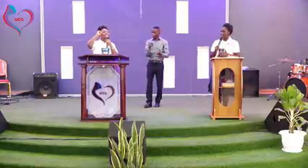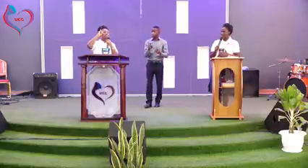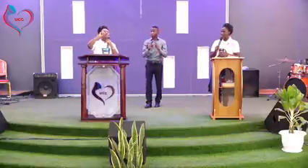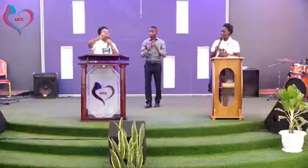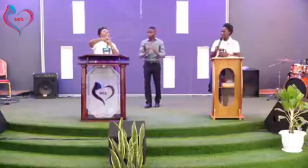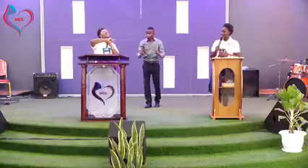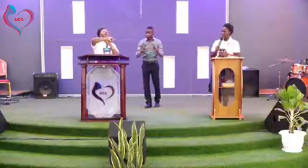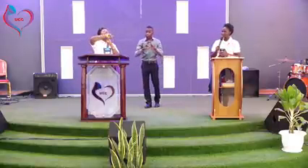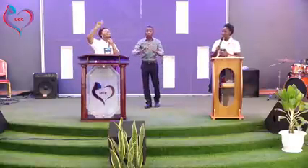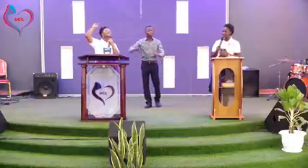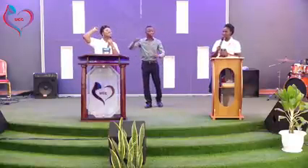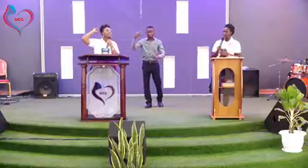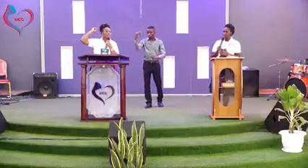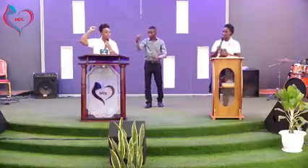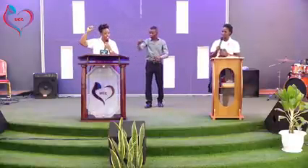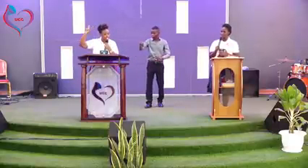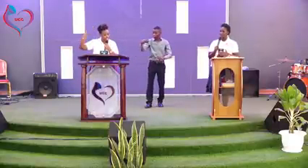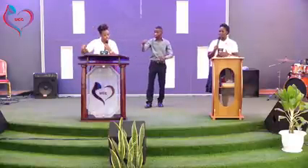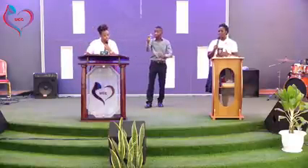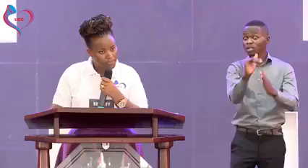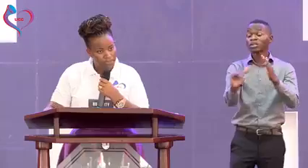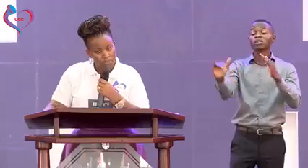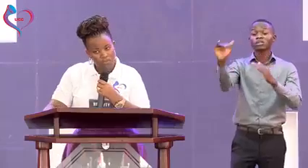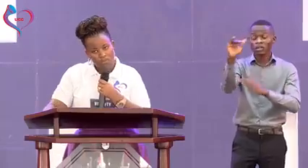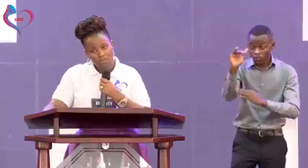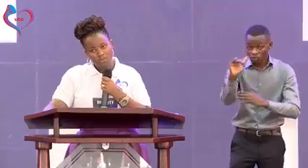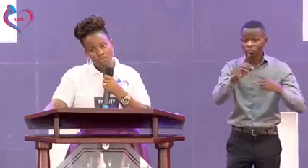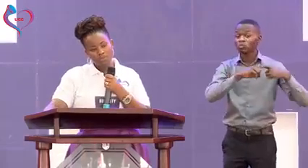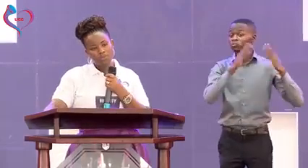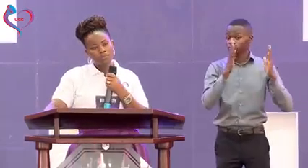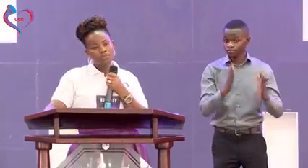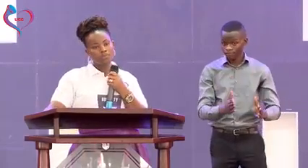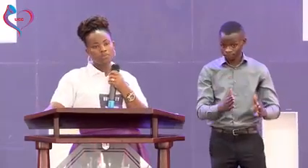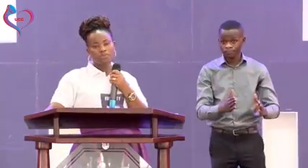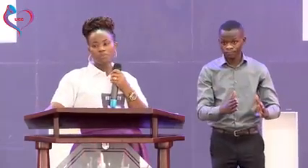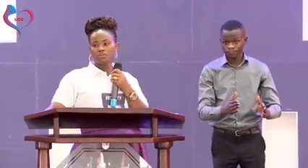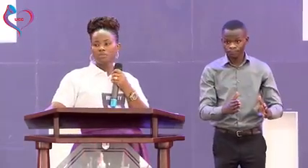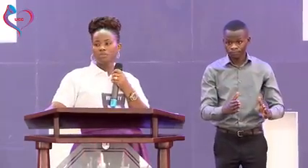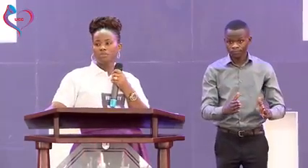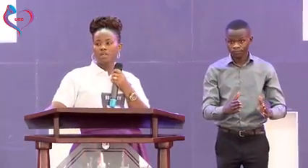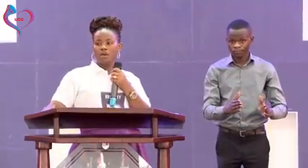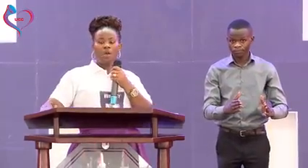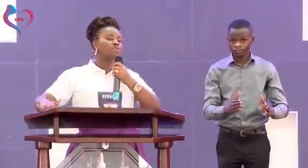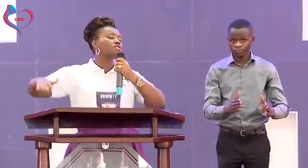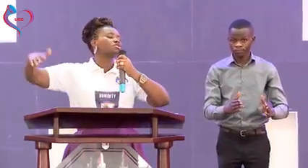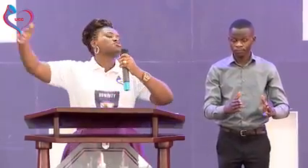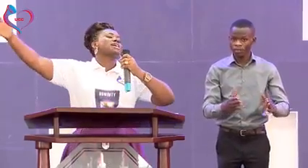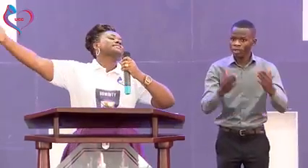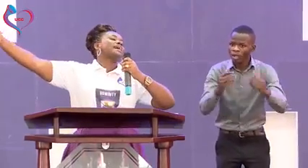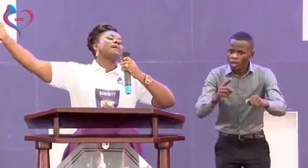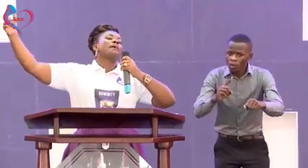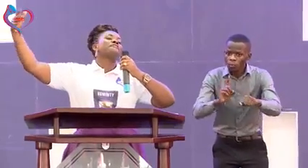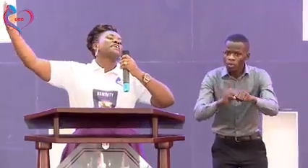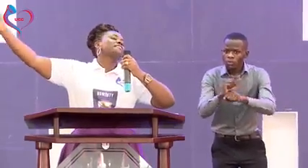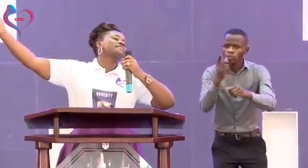very expensive, high level of Christianity. Chintu cha wagulu nyo elanga cha mwendo nyo eri Kristo. When we